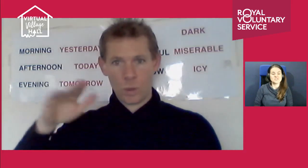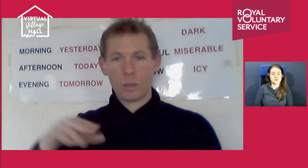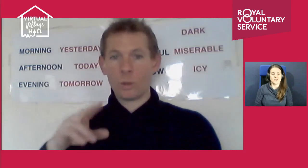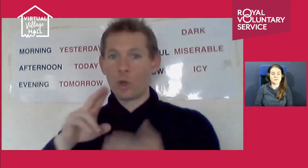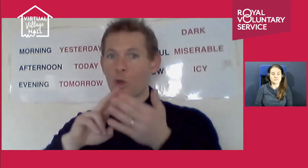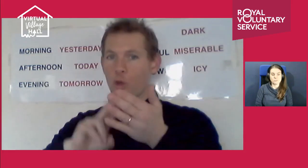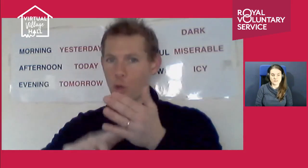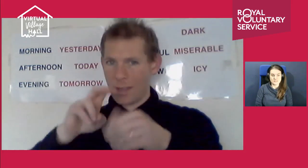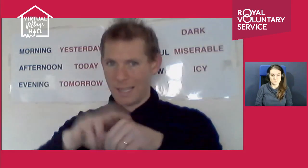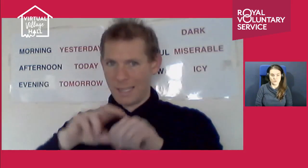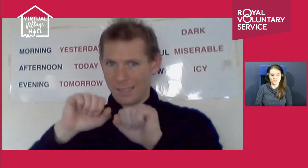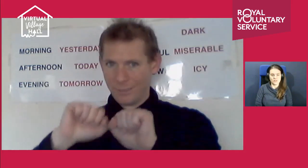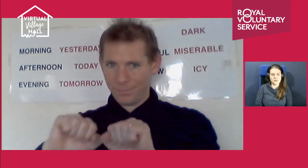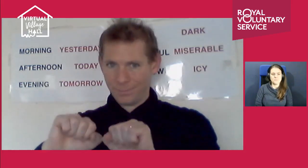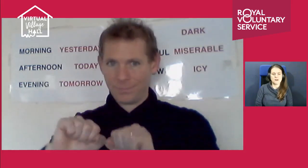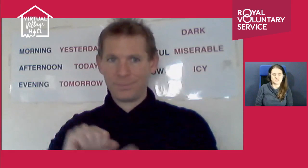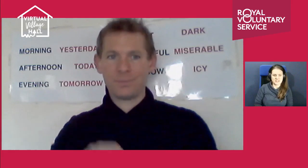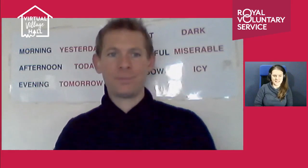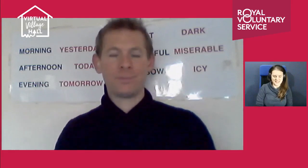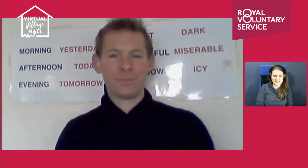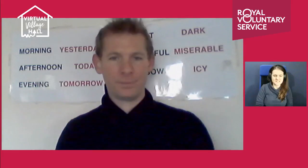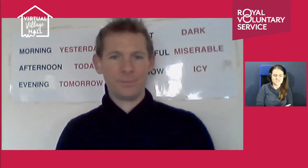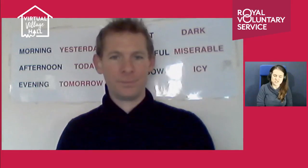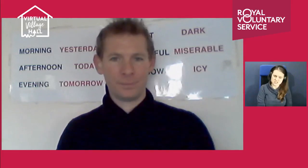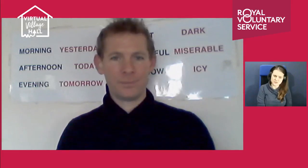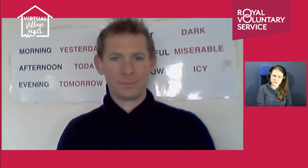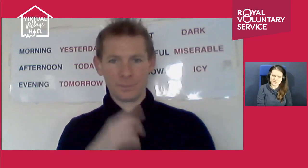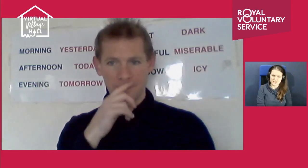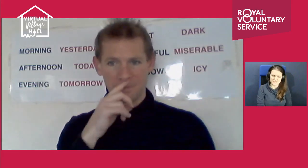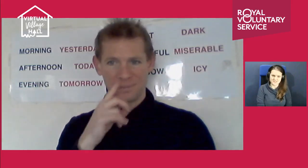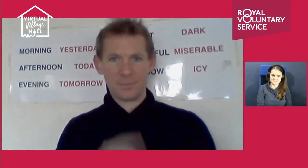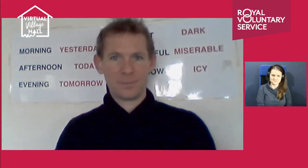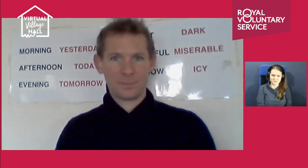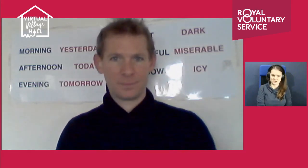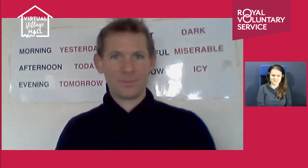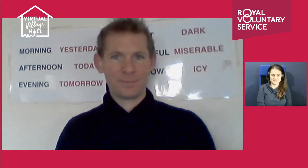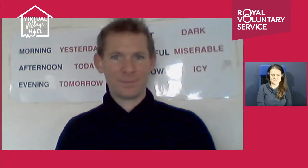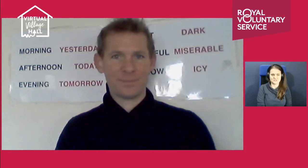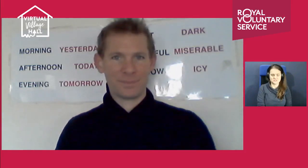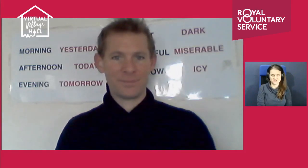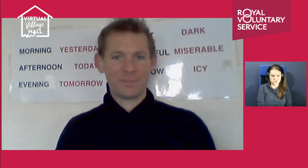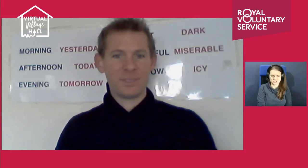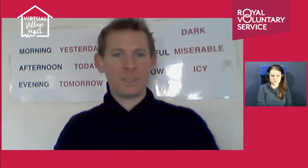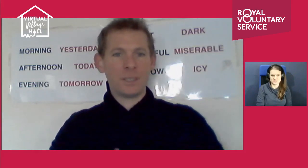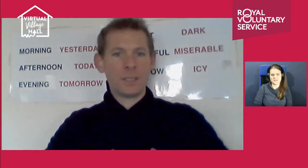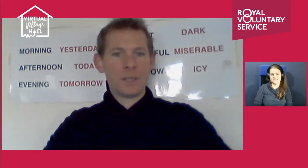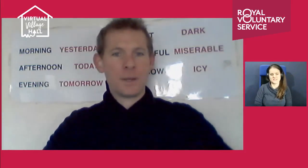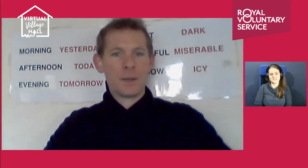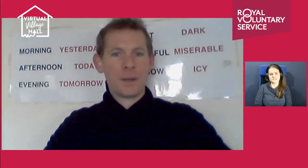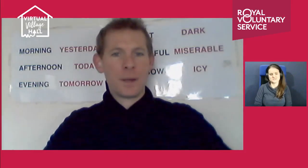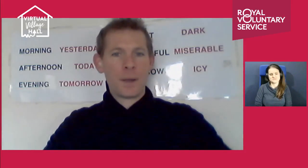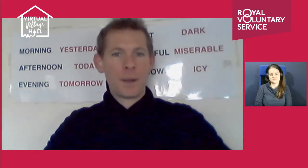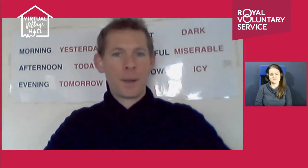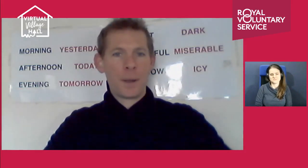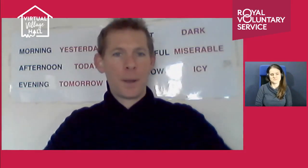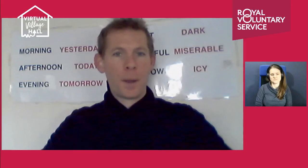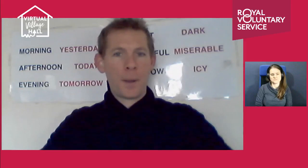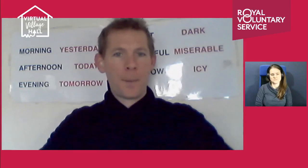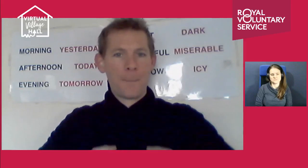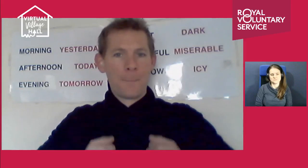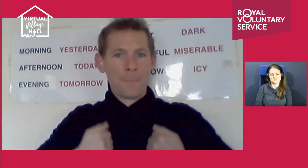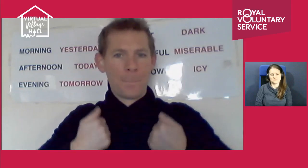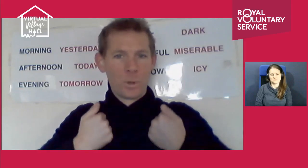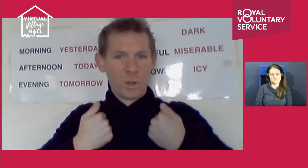Okay, so I'm going to repeat them all, but again, this is just for Northern Ireland, all right? So these are just the Northern Ireland signs.